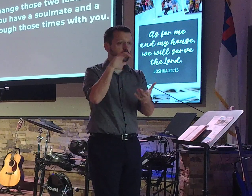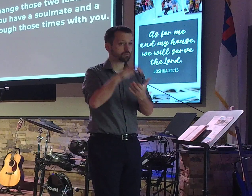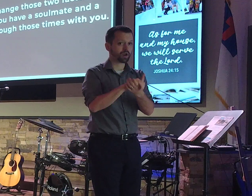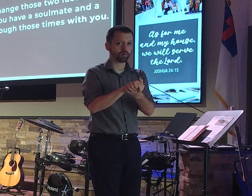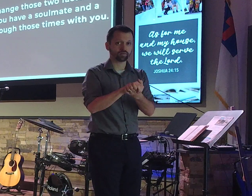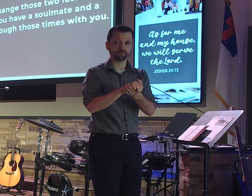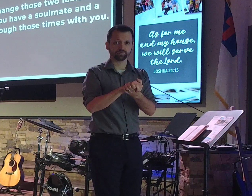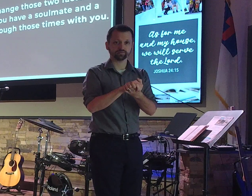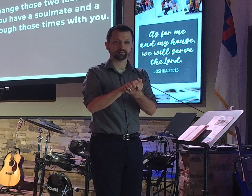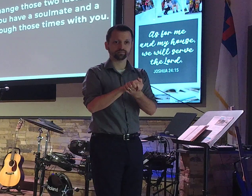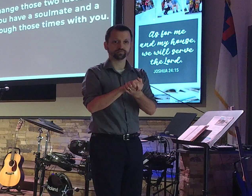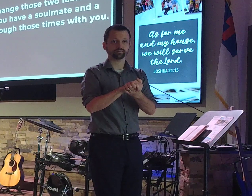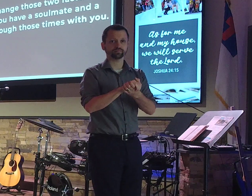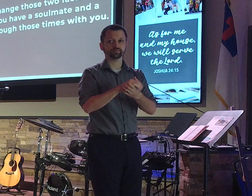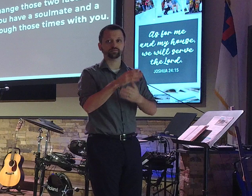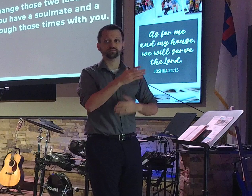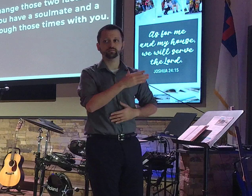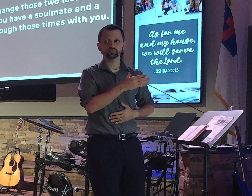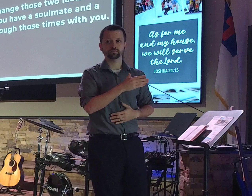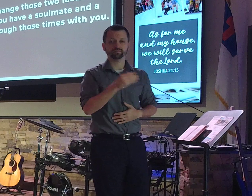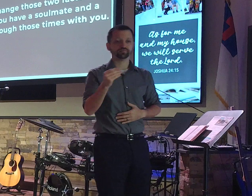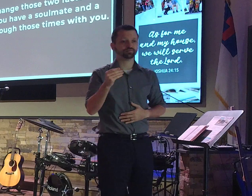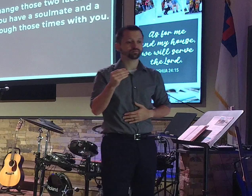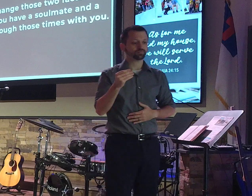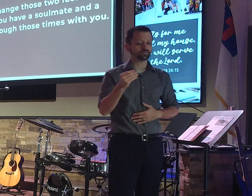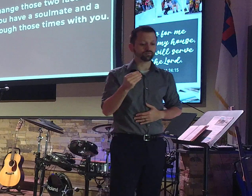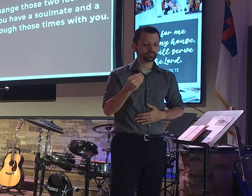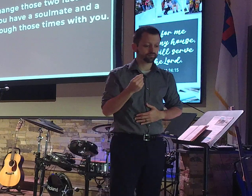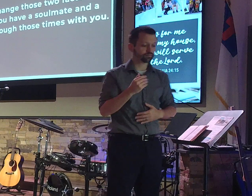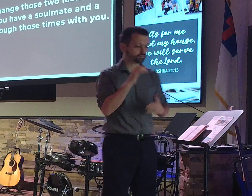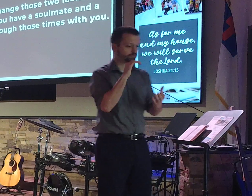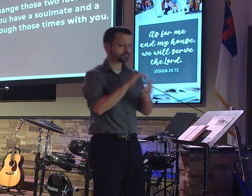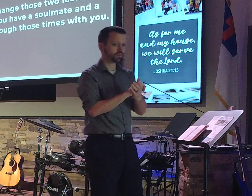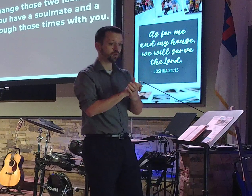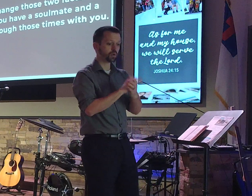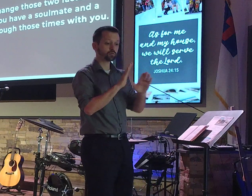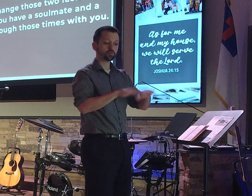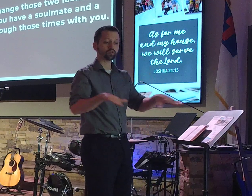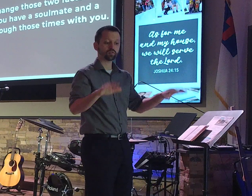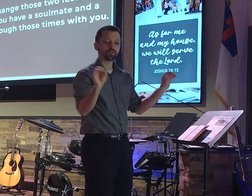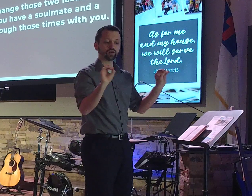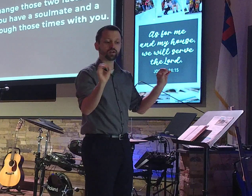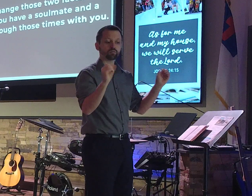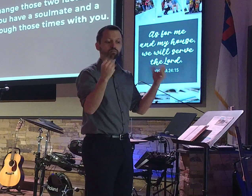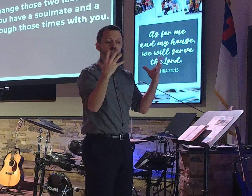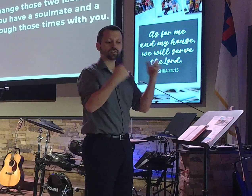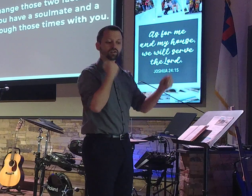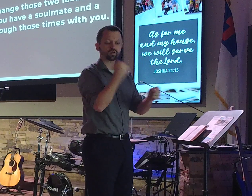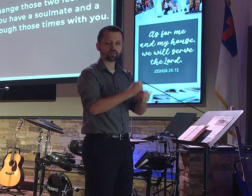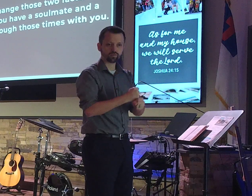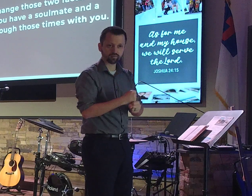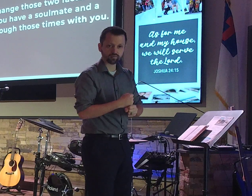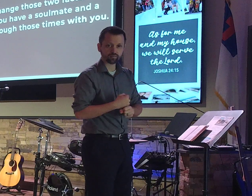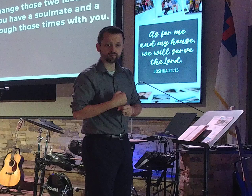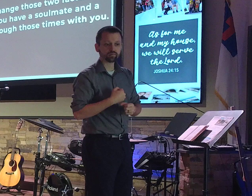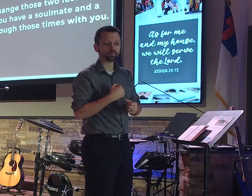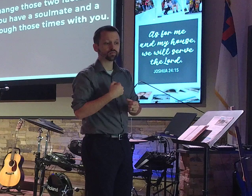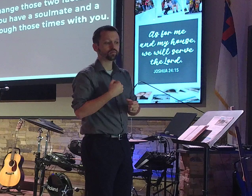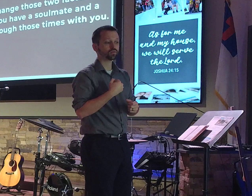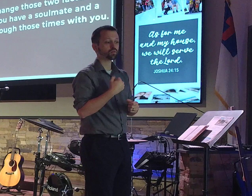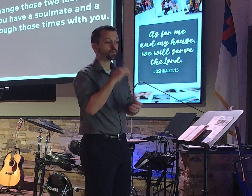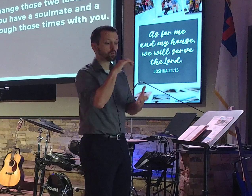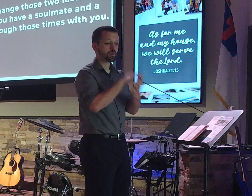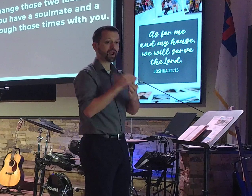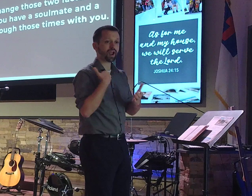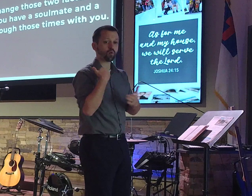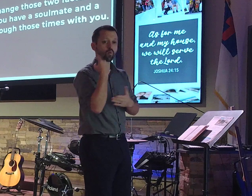married, and we were married with no kids for several years. Then we were married with